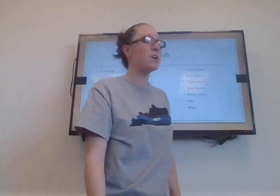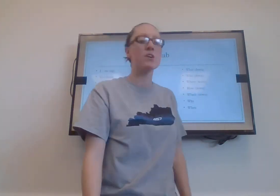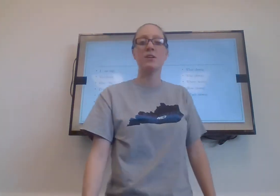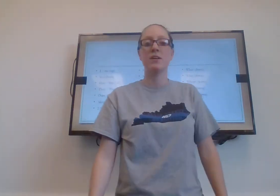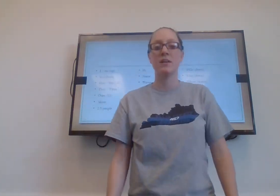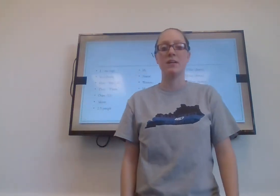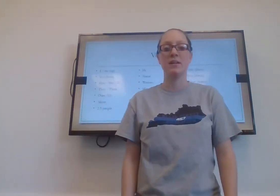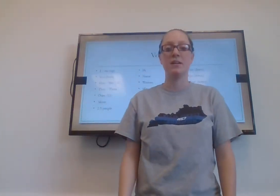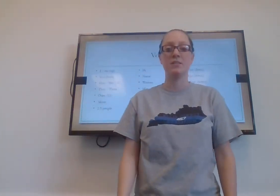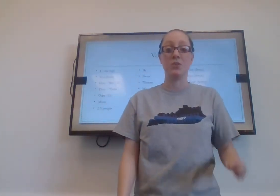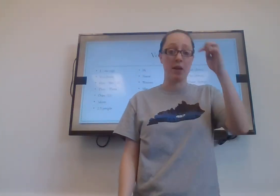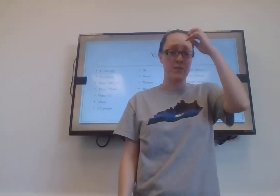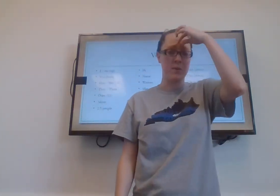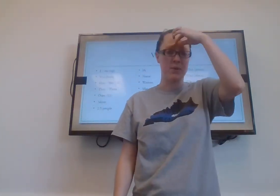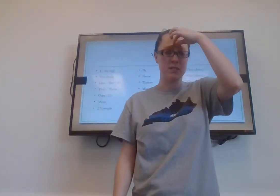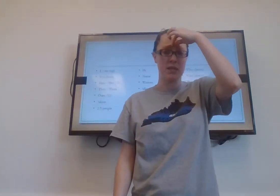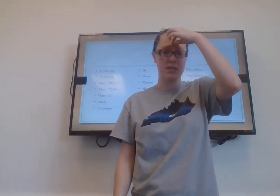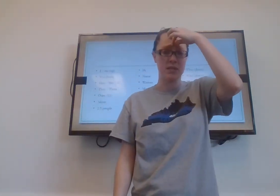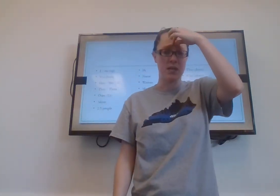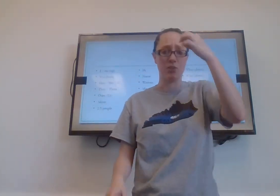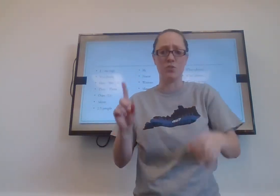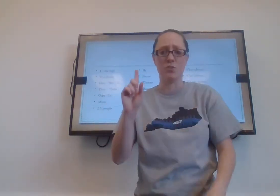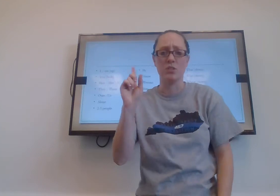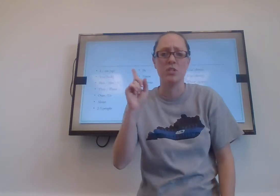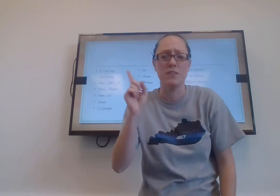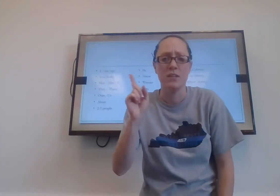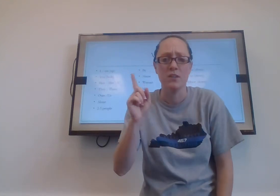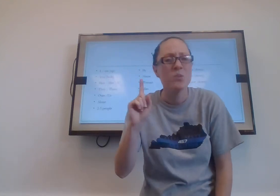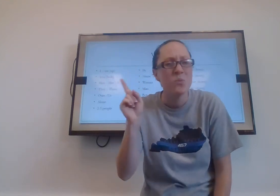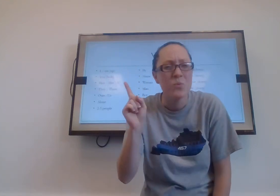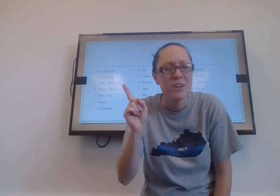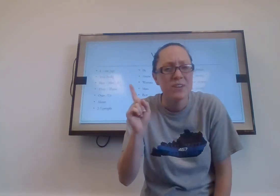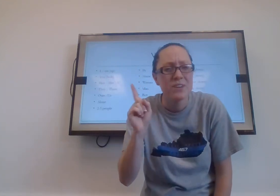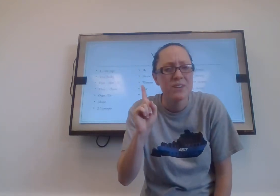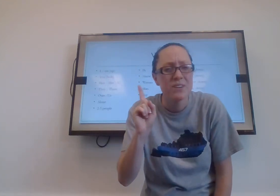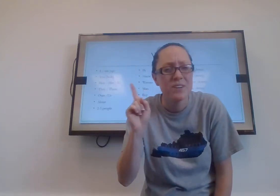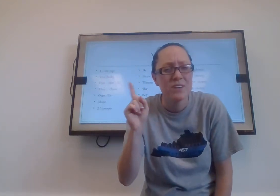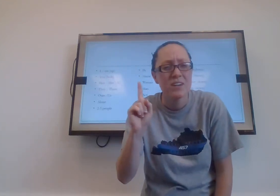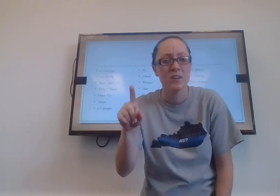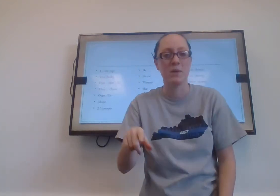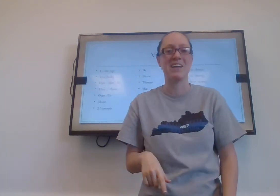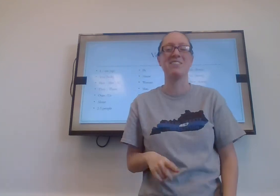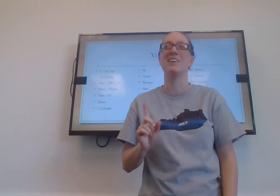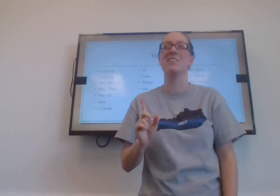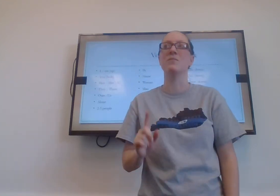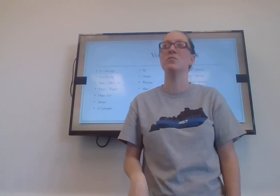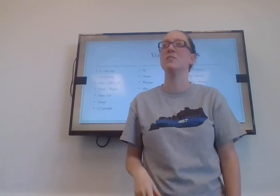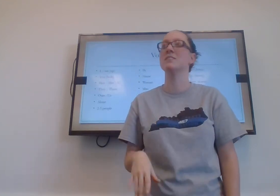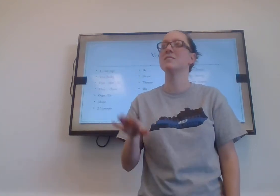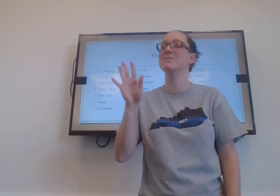Where is, you're going to have your eyebrows down, and you're just going to shake the finger. Where? You make kind of like